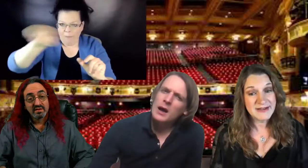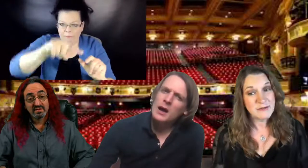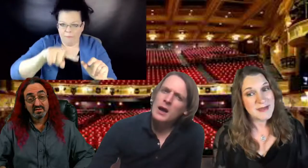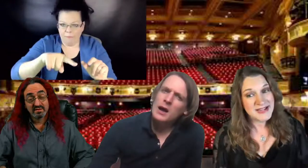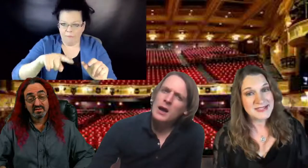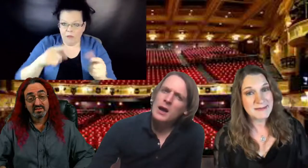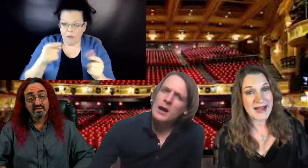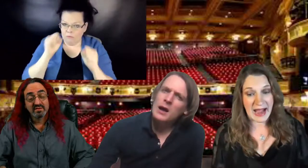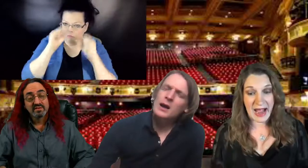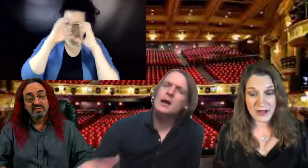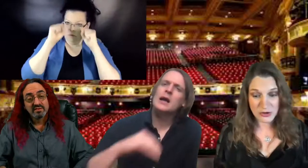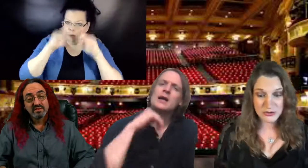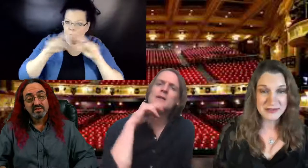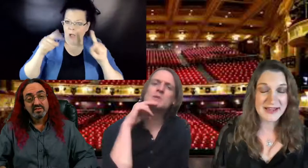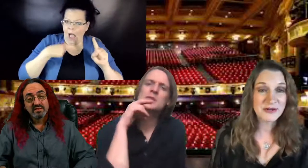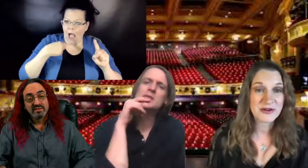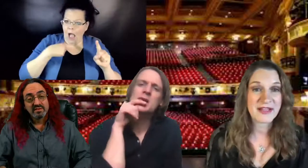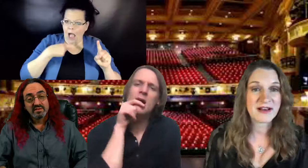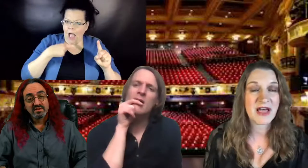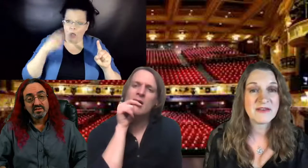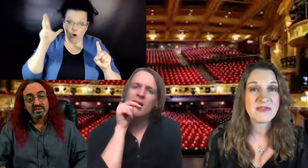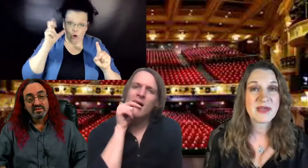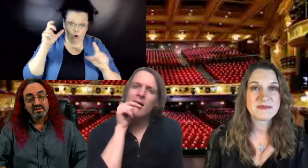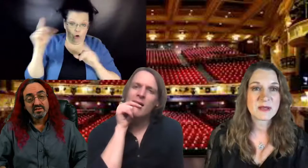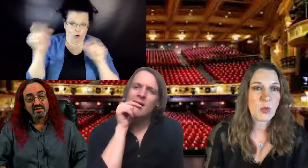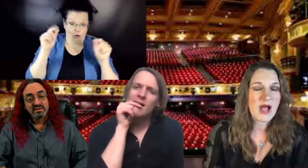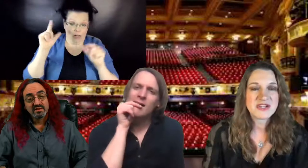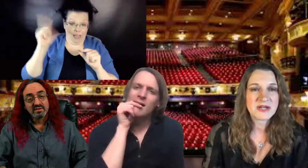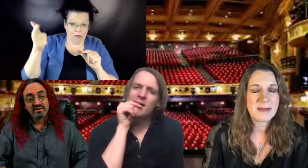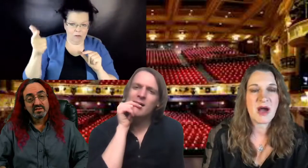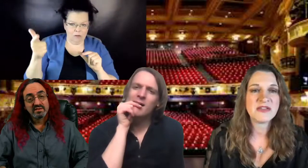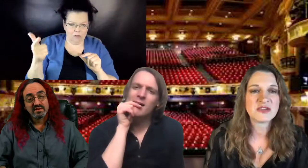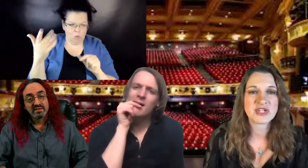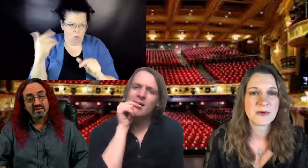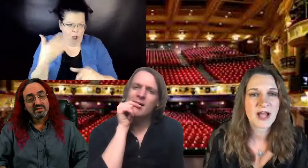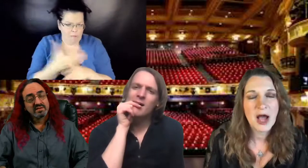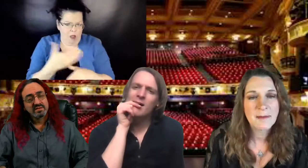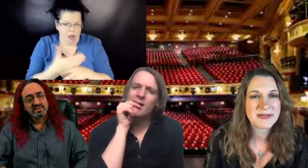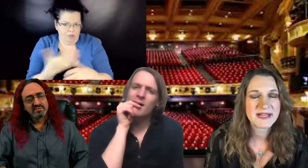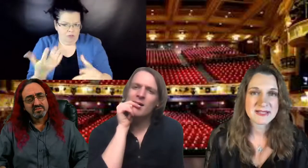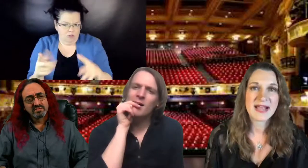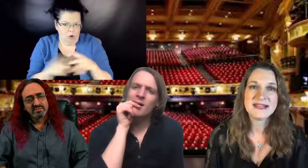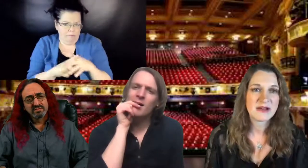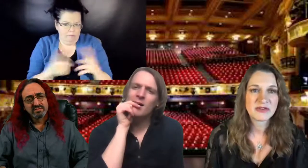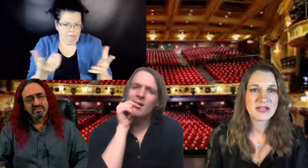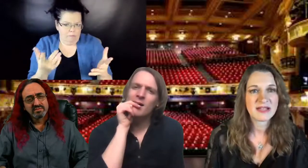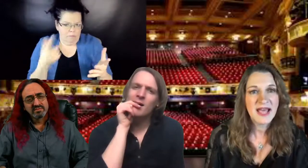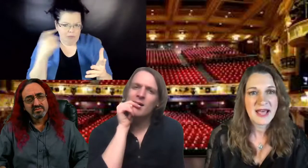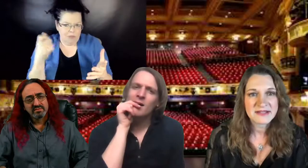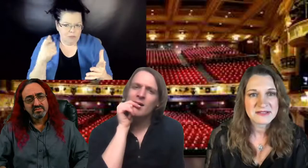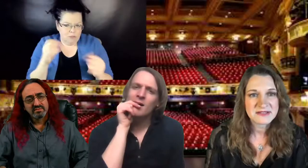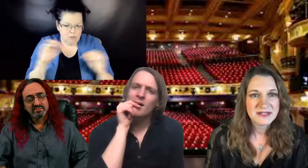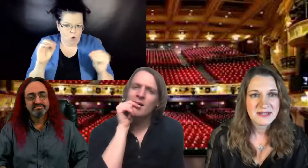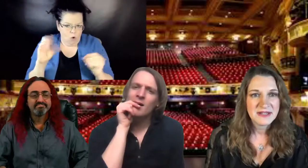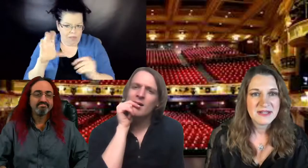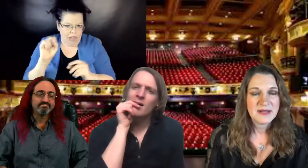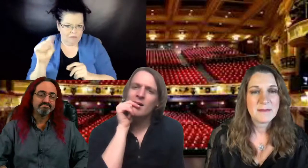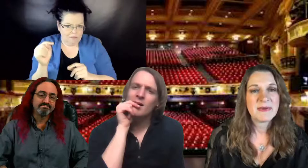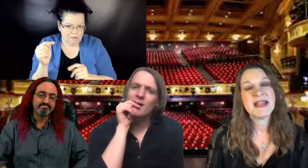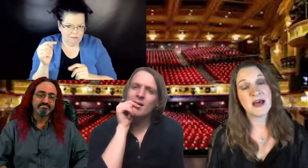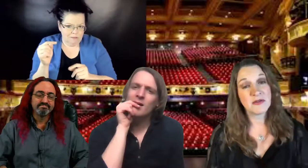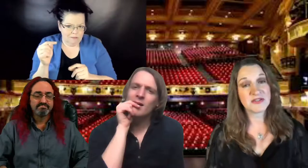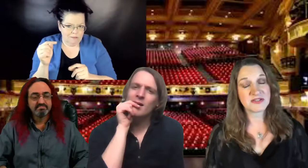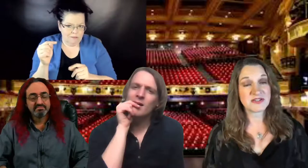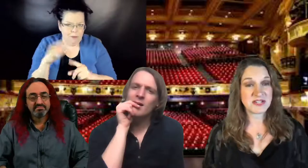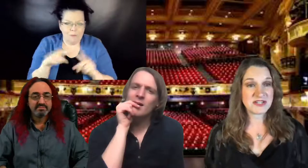was kind of amazing, but I heard later that a lot of them said, "Why should I bother showing up, because I never get cast?"